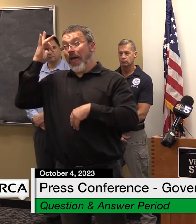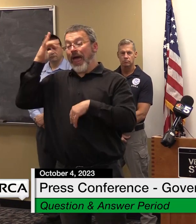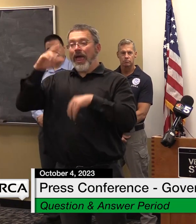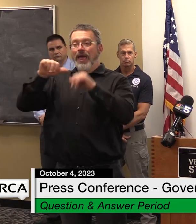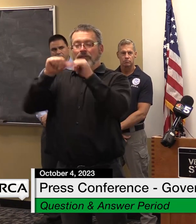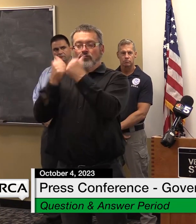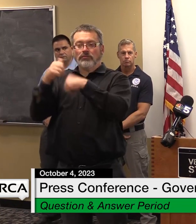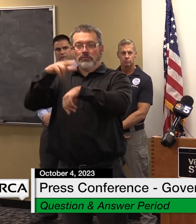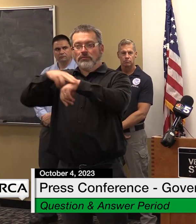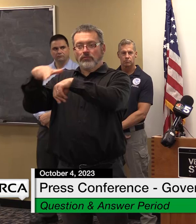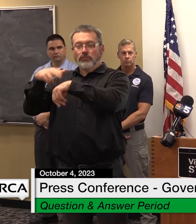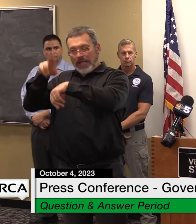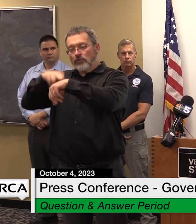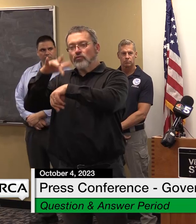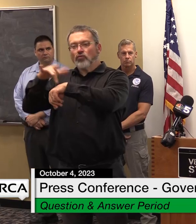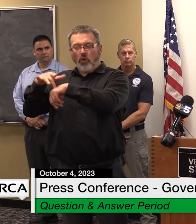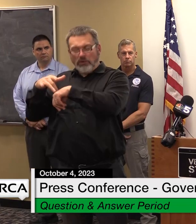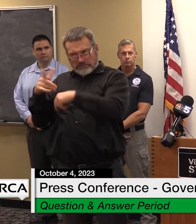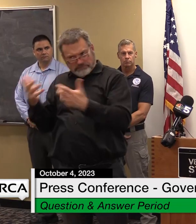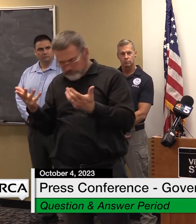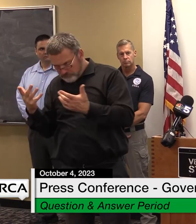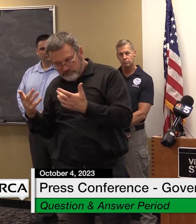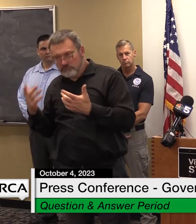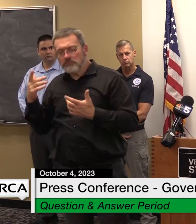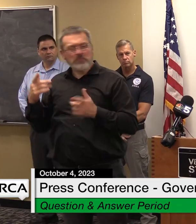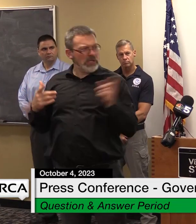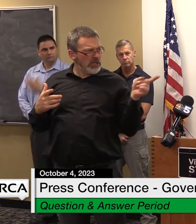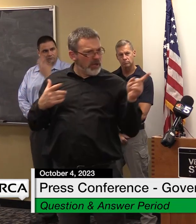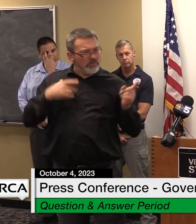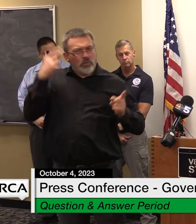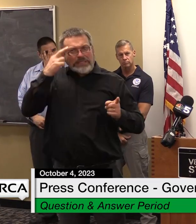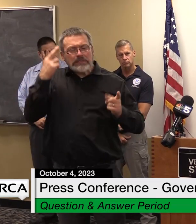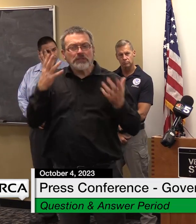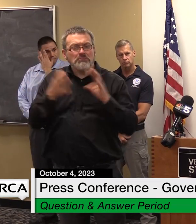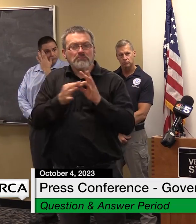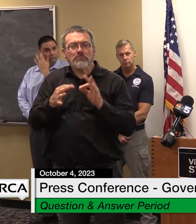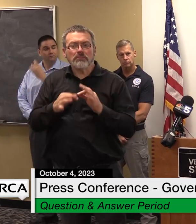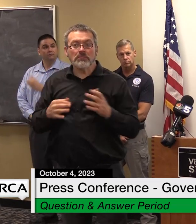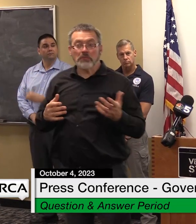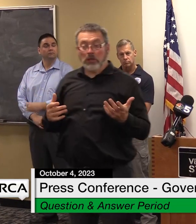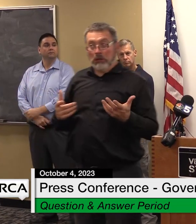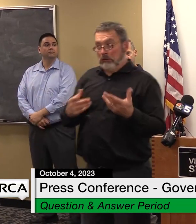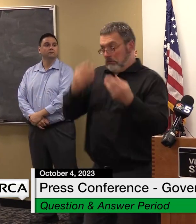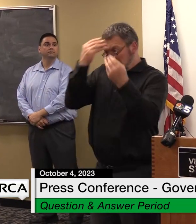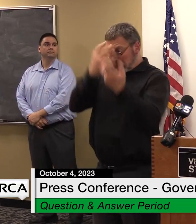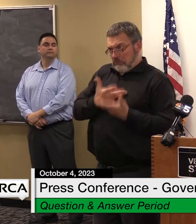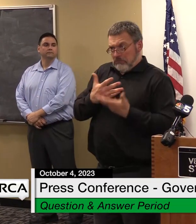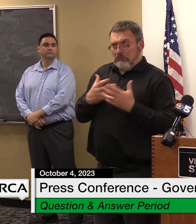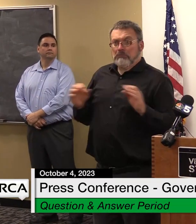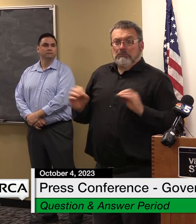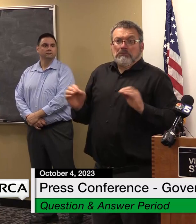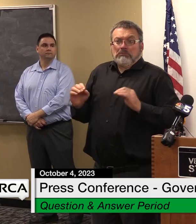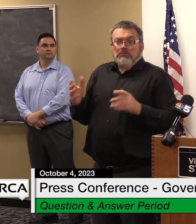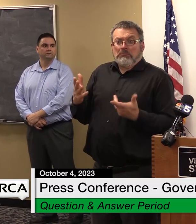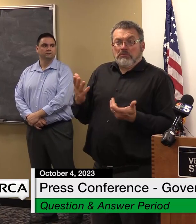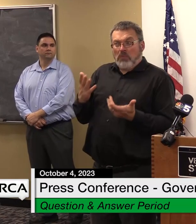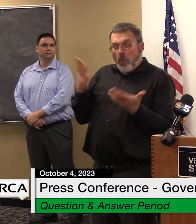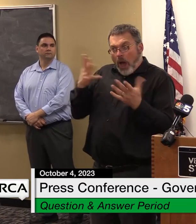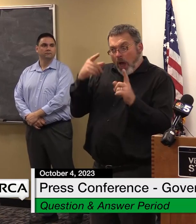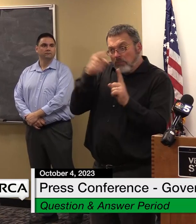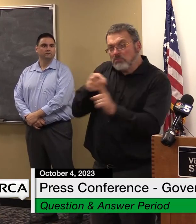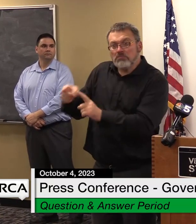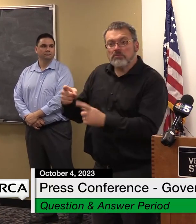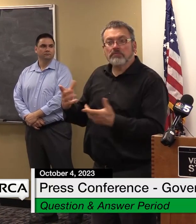had a comment on that. Yeah, I had not heard that, nor do I have all the details and what they were going to do. It sounded like an